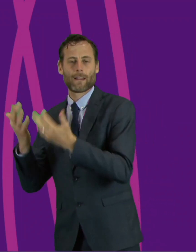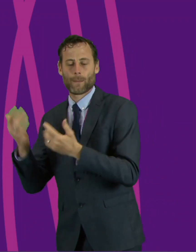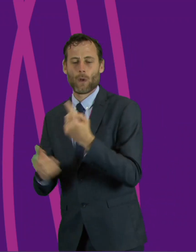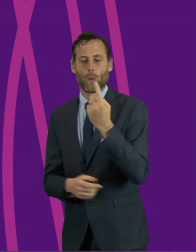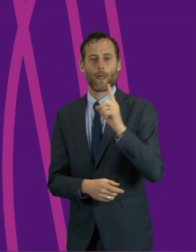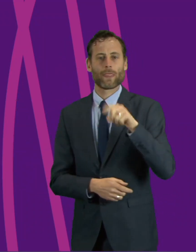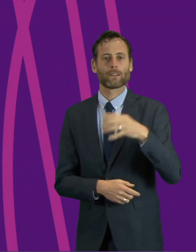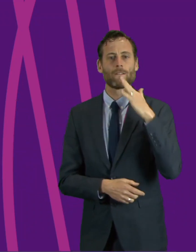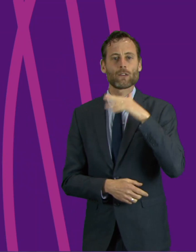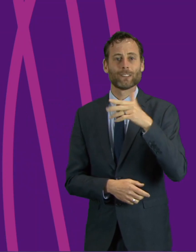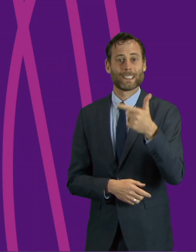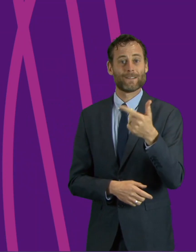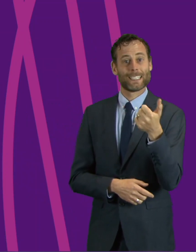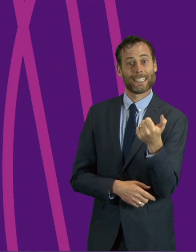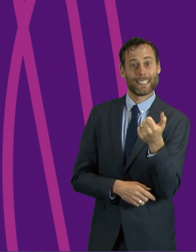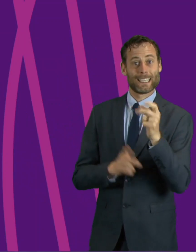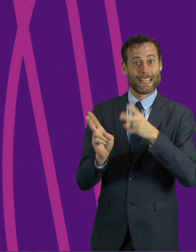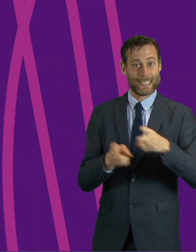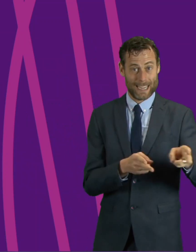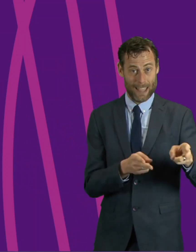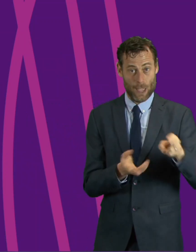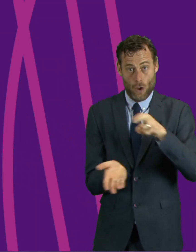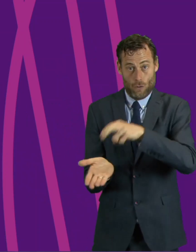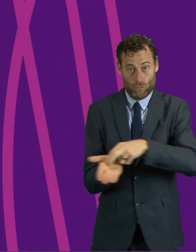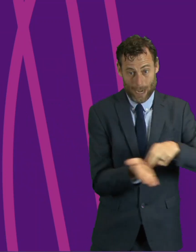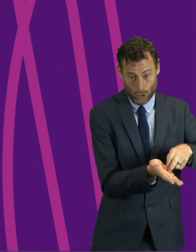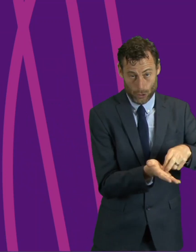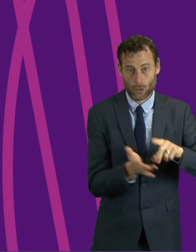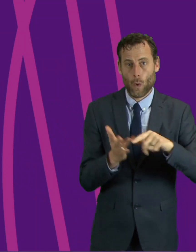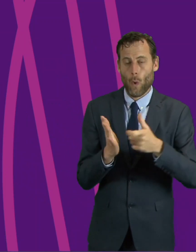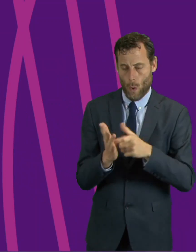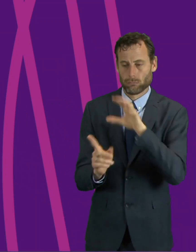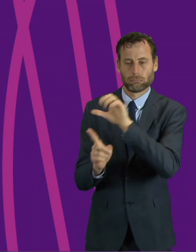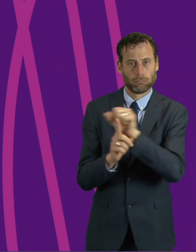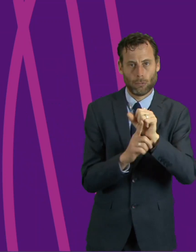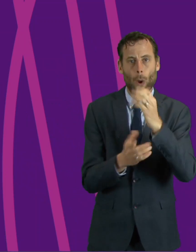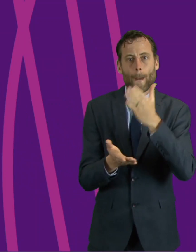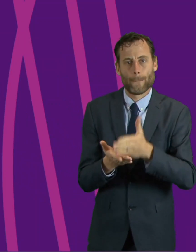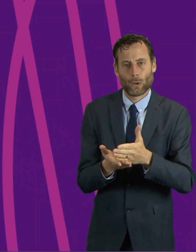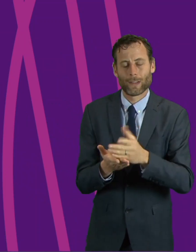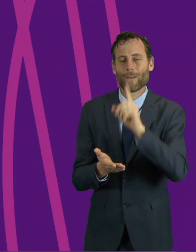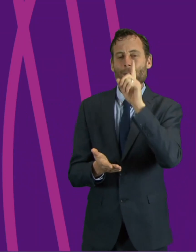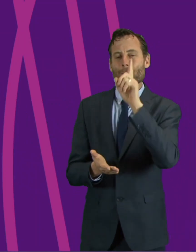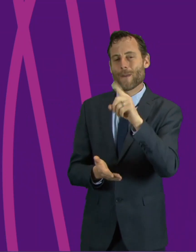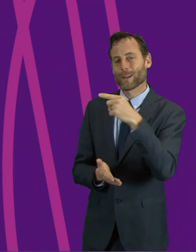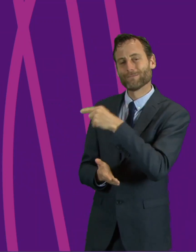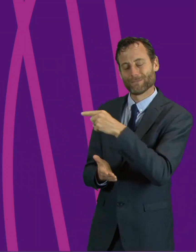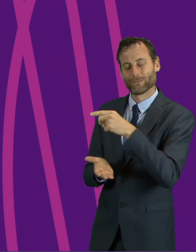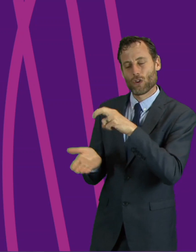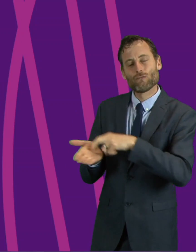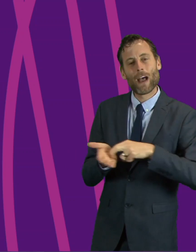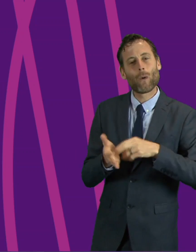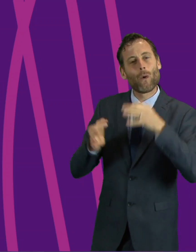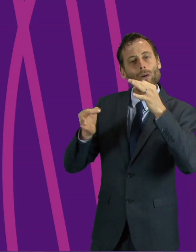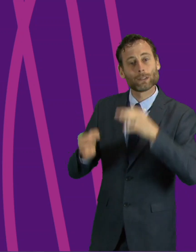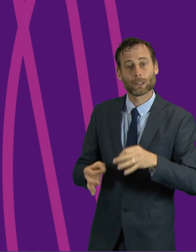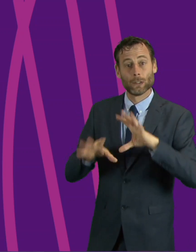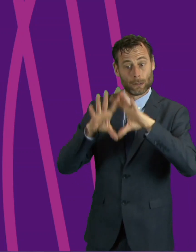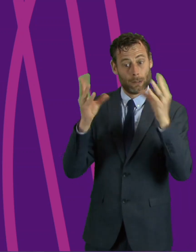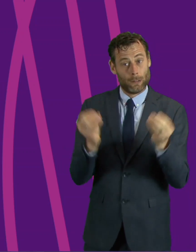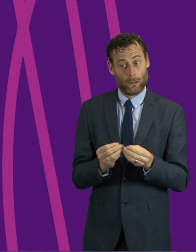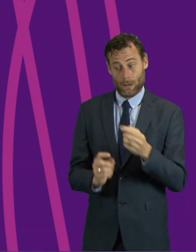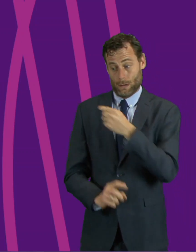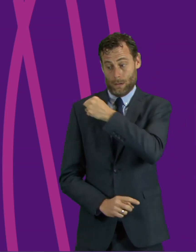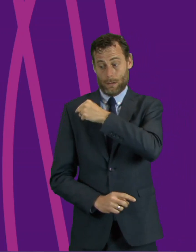1,576 deaths had been registered of people who had tested positive. However, today's report shows that by Sunday, the total number of registered deaths linked